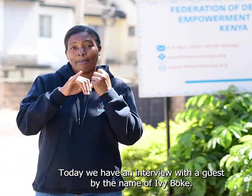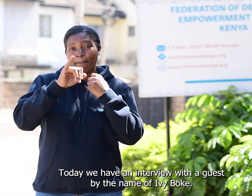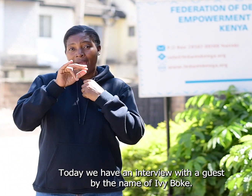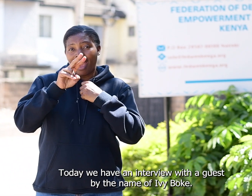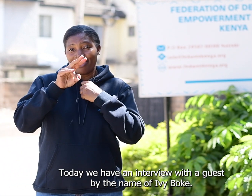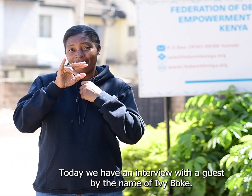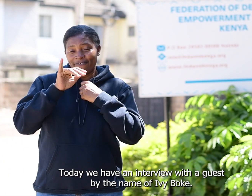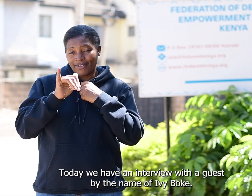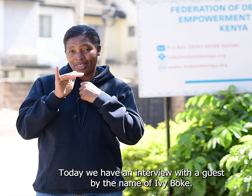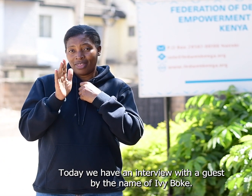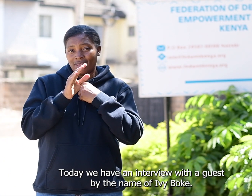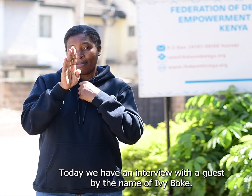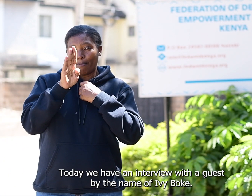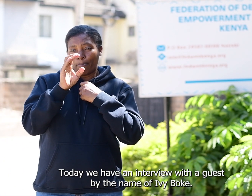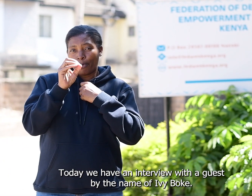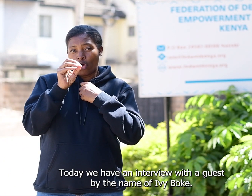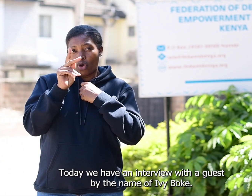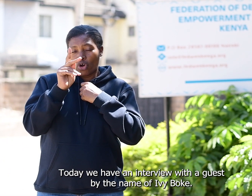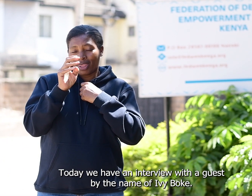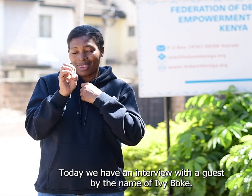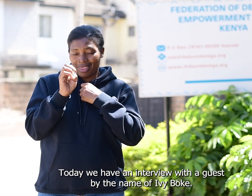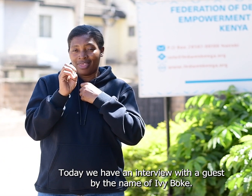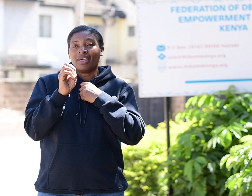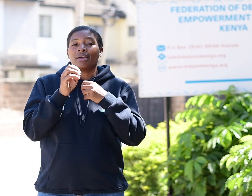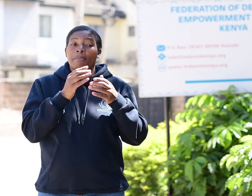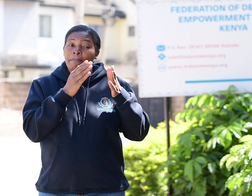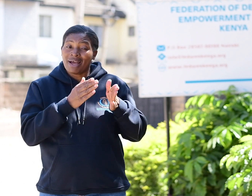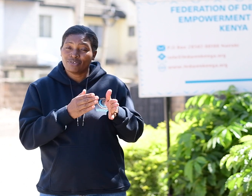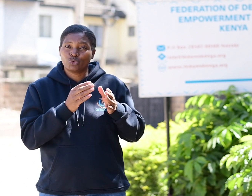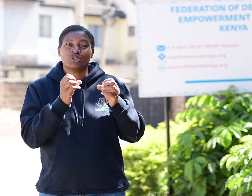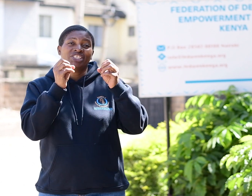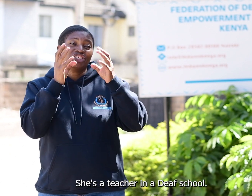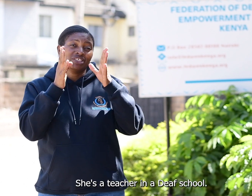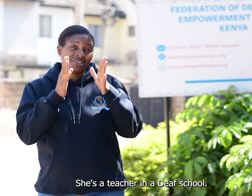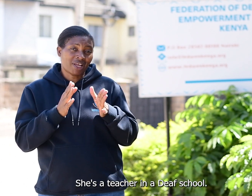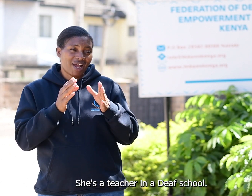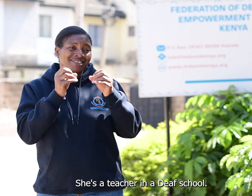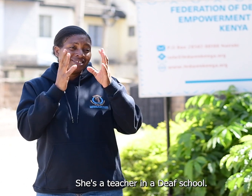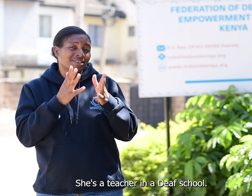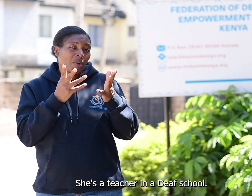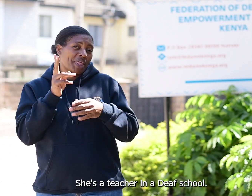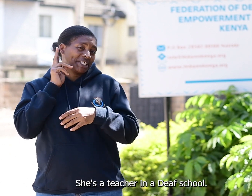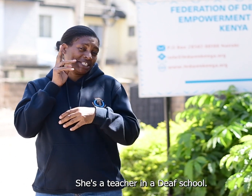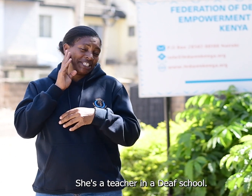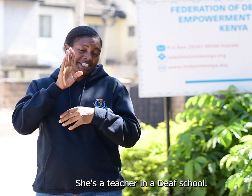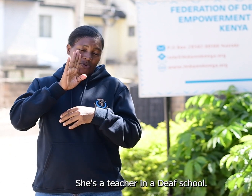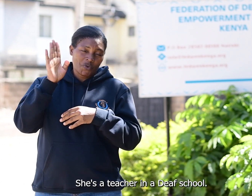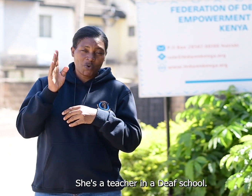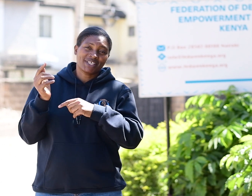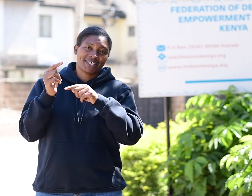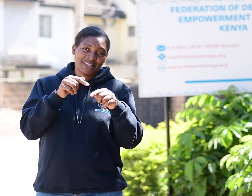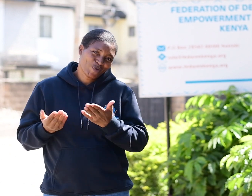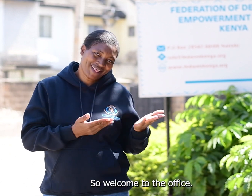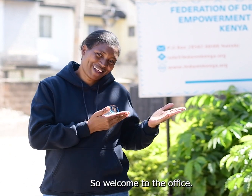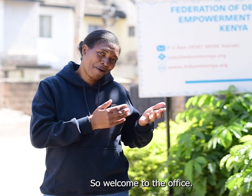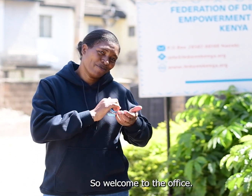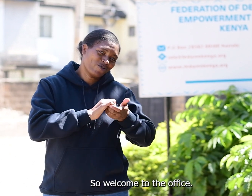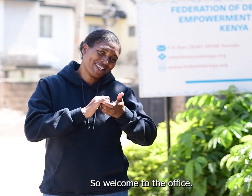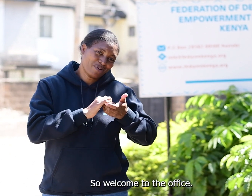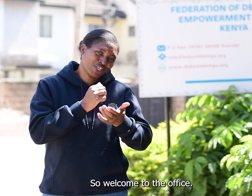with a guest by the name Ivy Boke. She's a teacher in a deaf school. So welcome to the